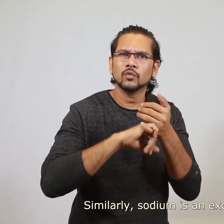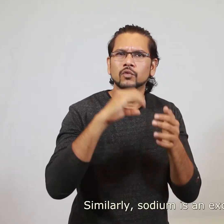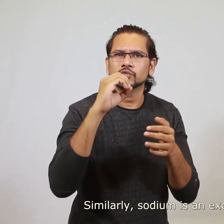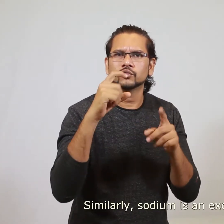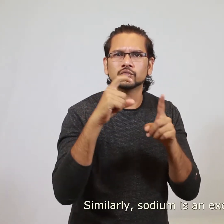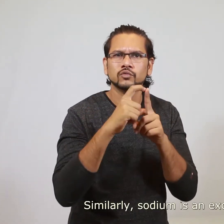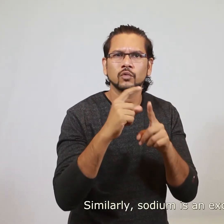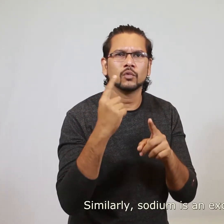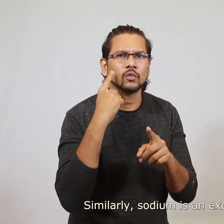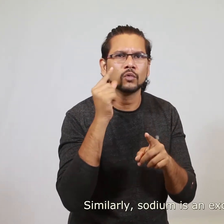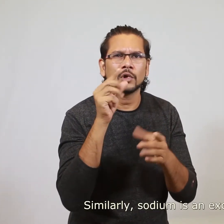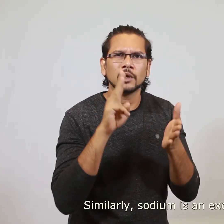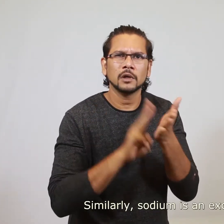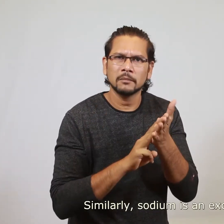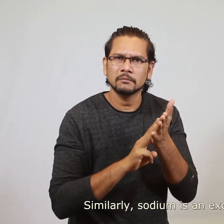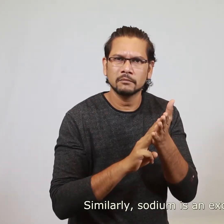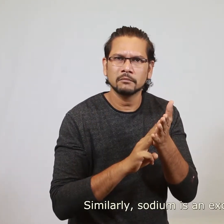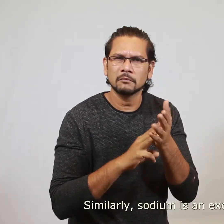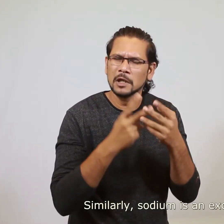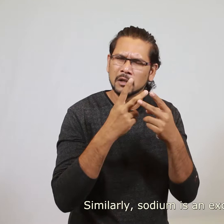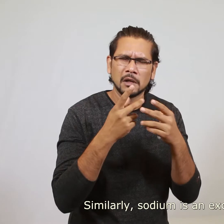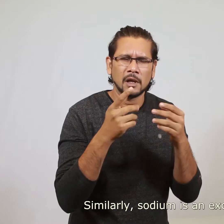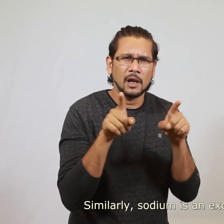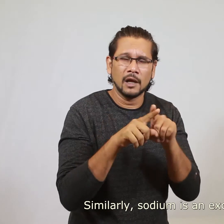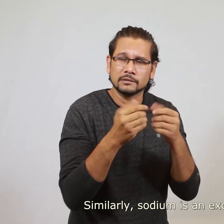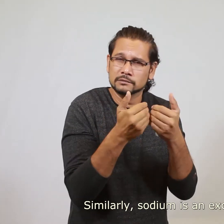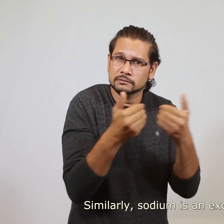Similarly, sodium is an exclusive metal.